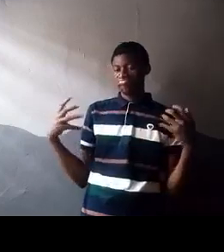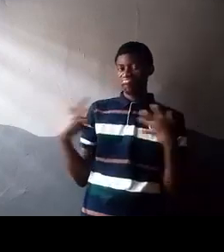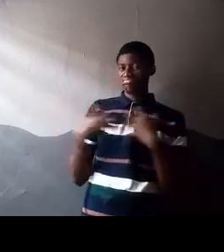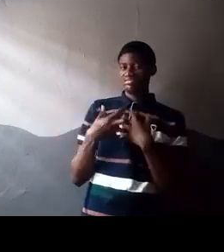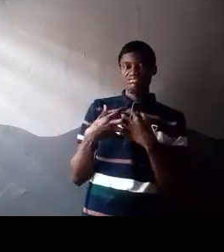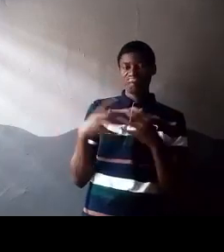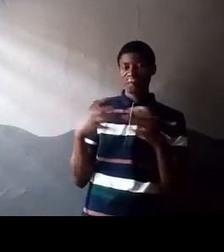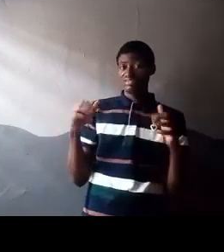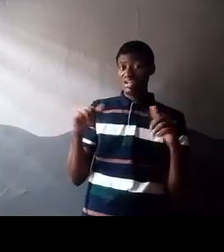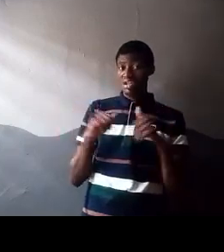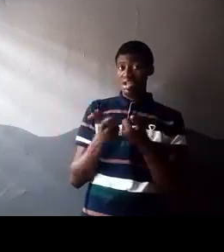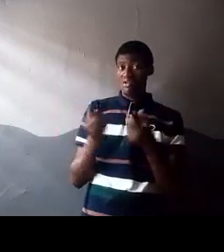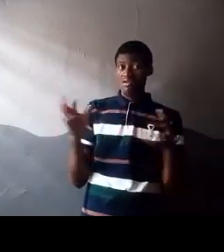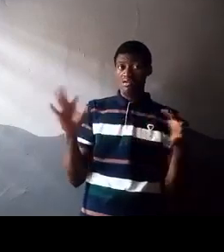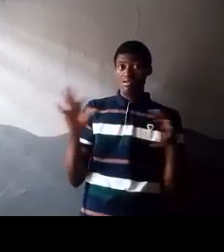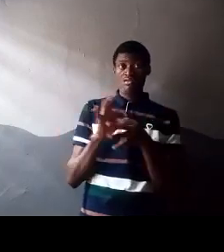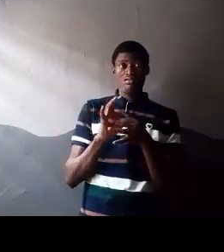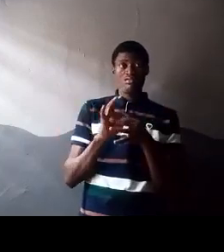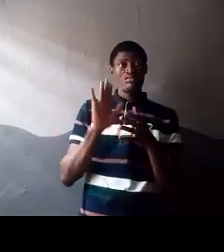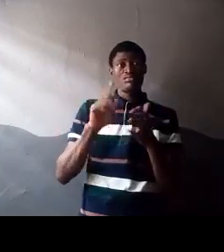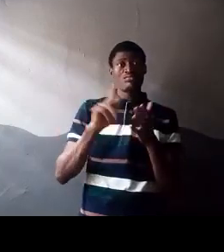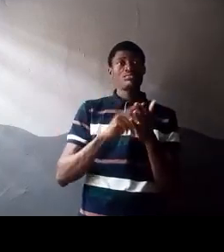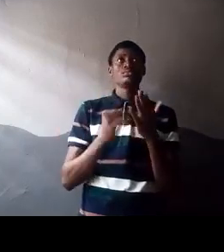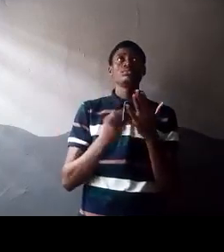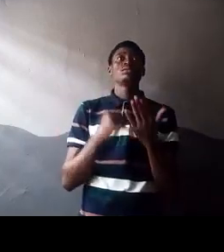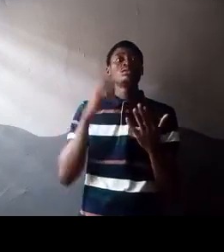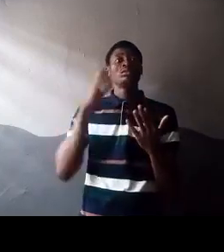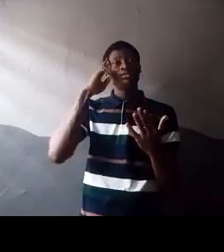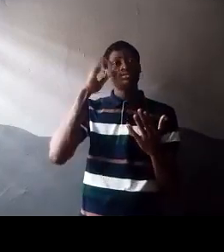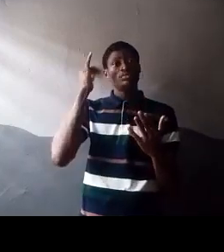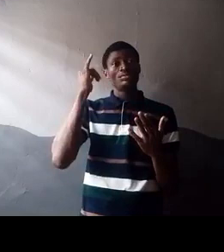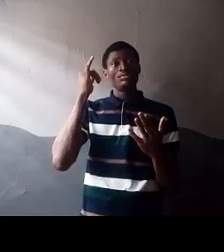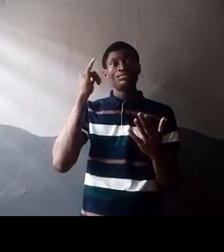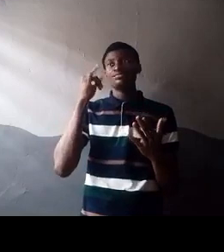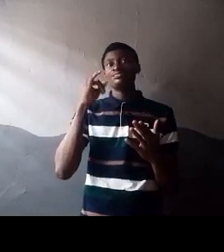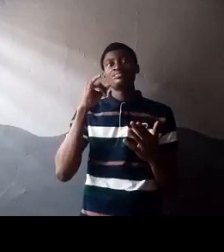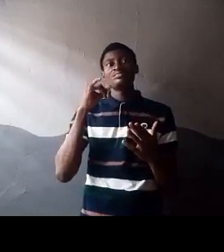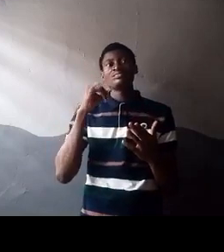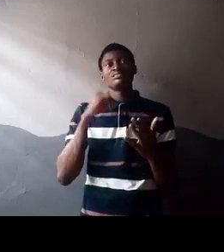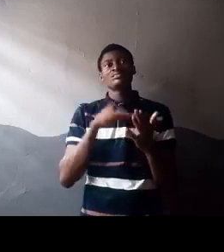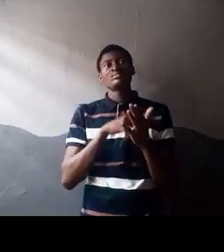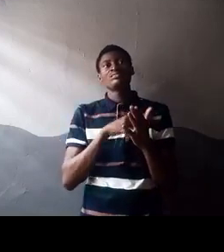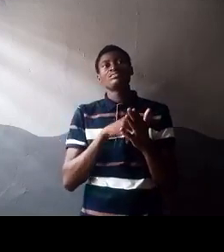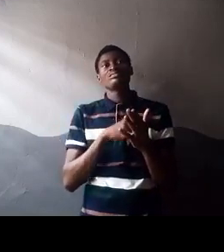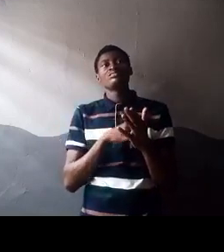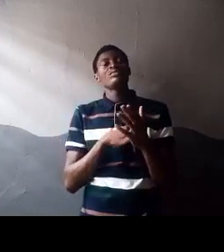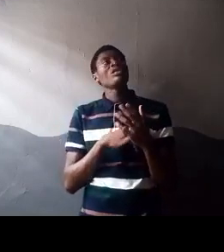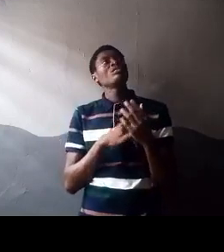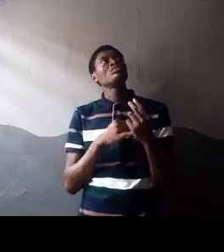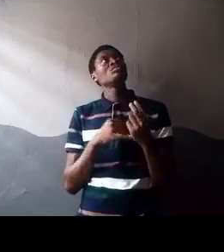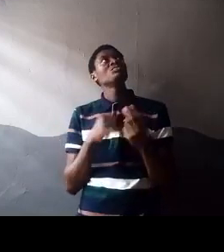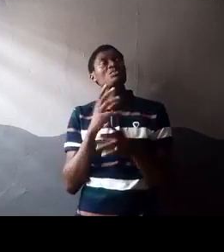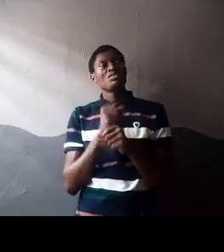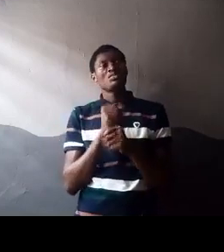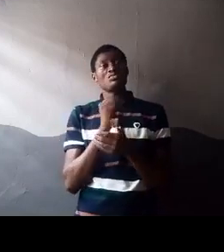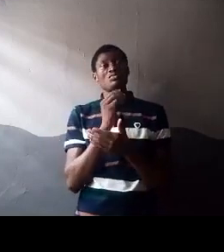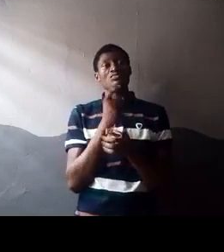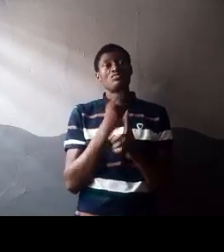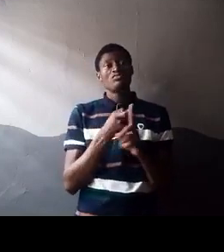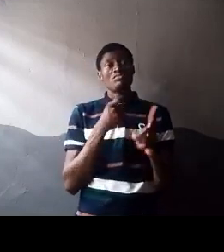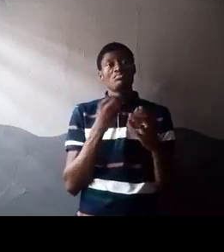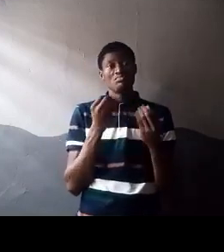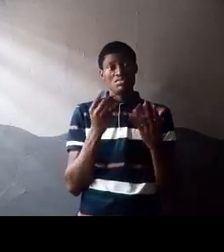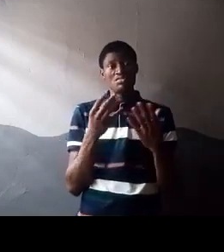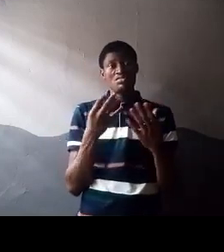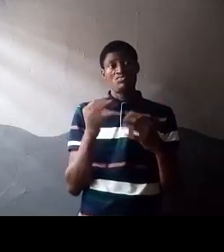The reason why I say this, and it's feedback that I got from so many of my mentors, is